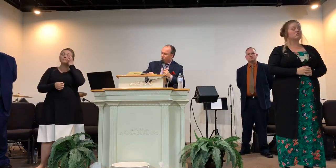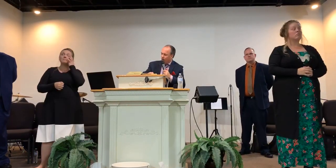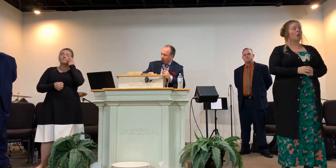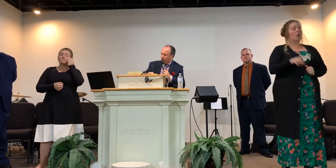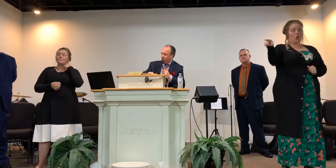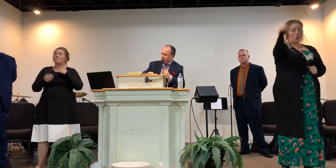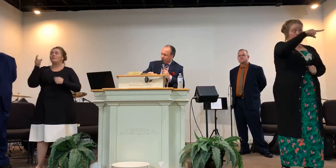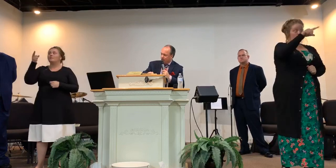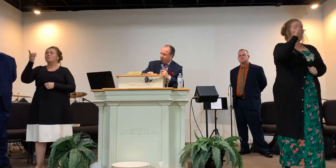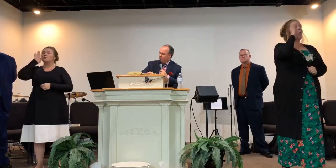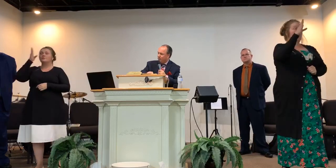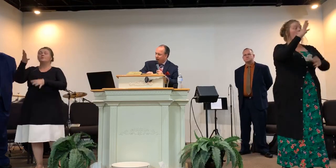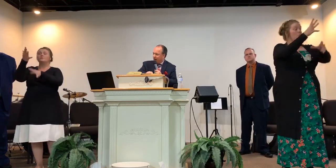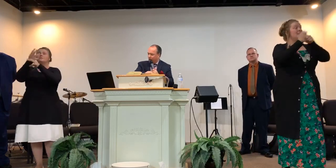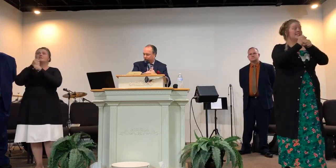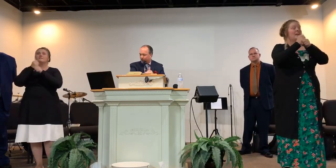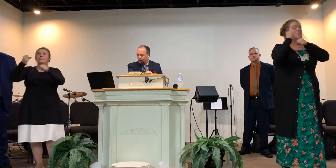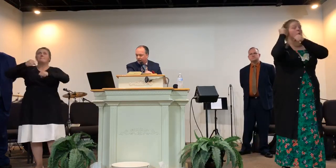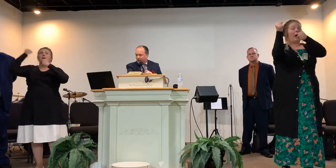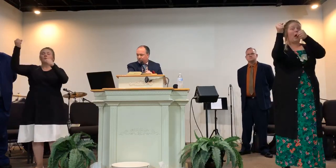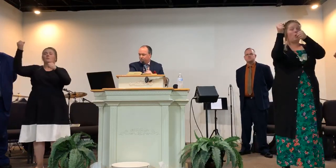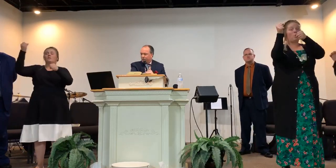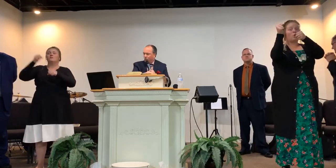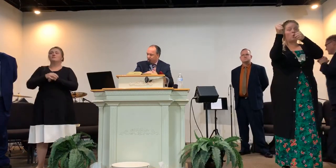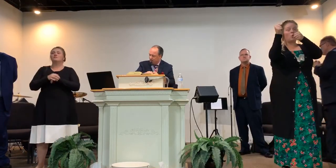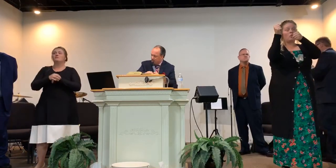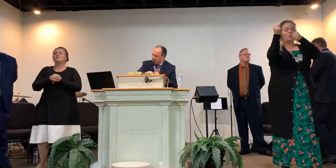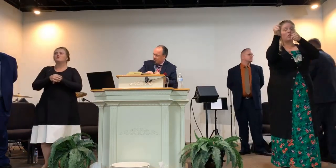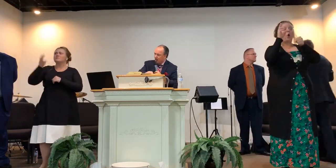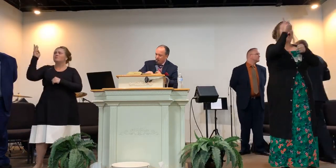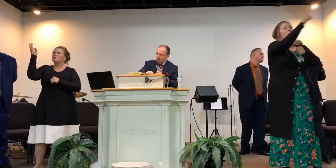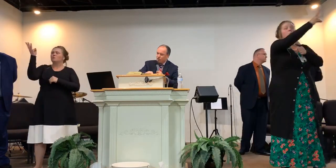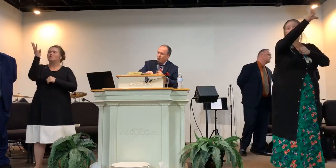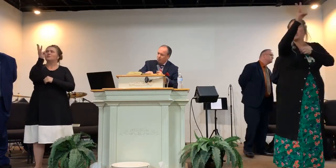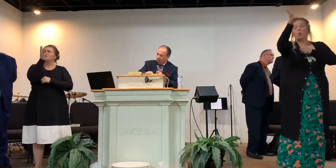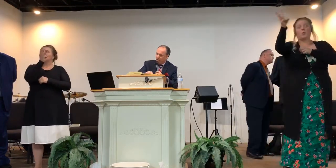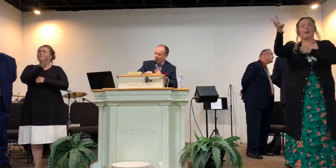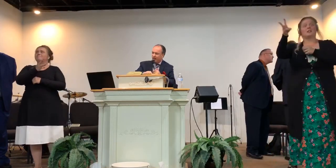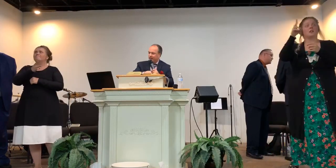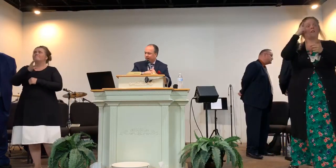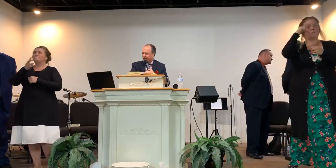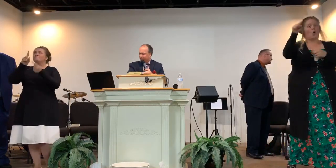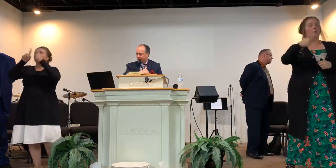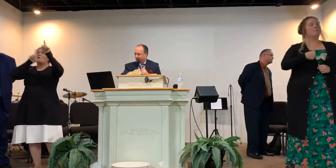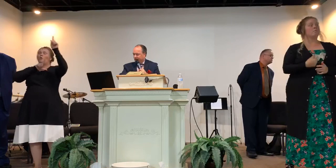You will receive power to be witnesses unto me.